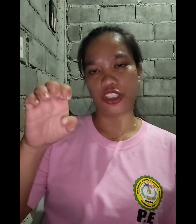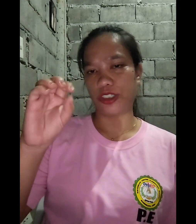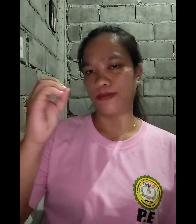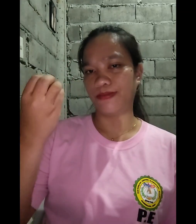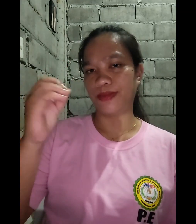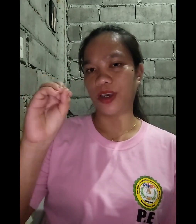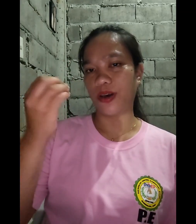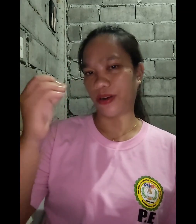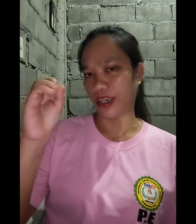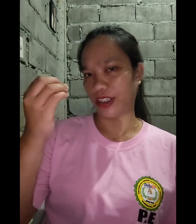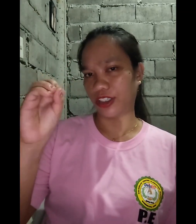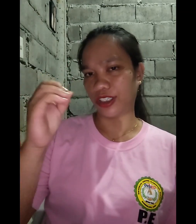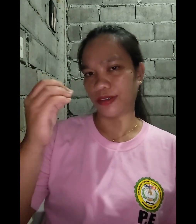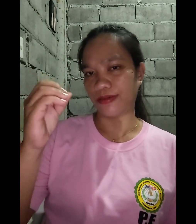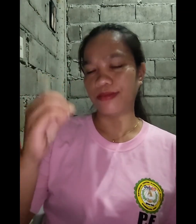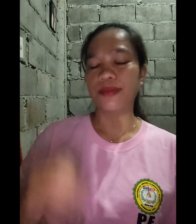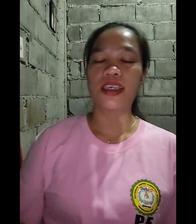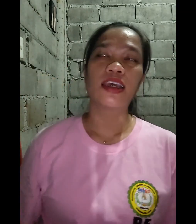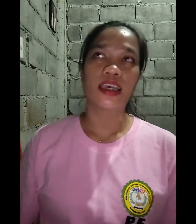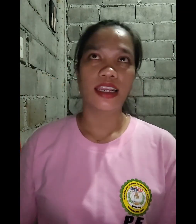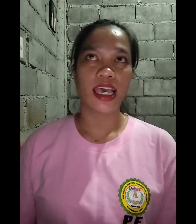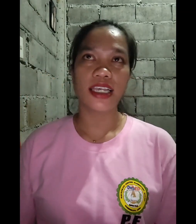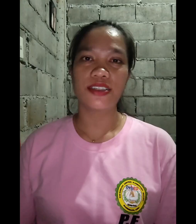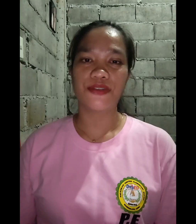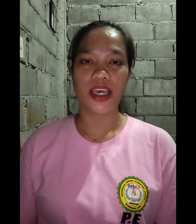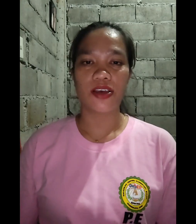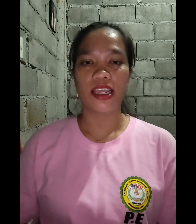Orange. Orange. Next, violet.